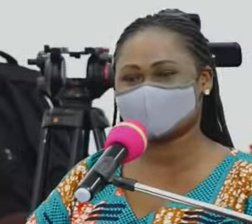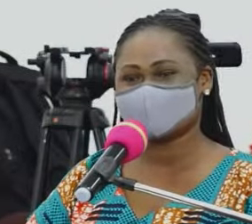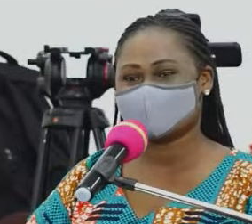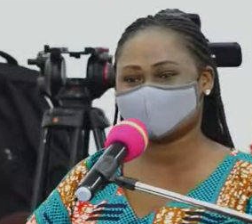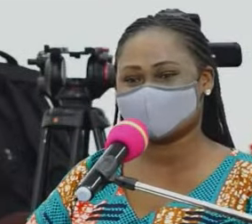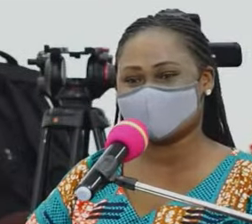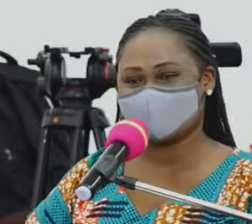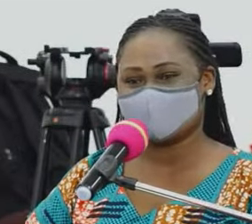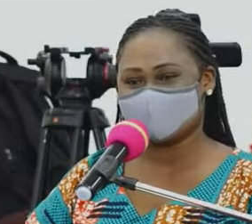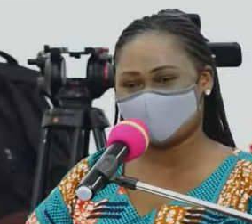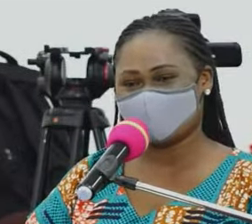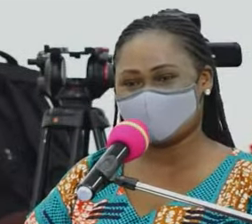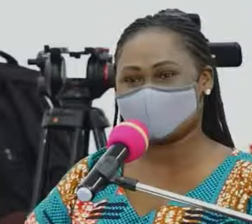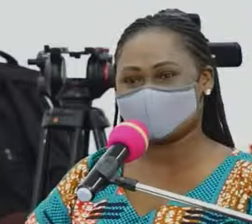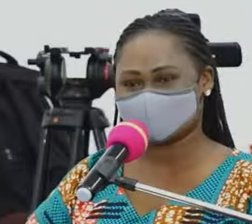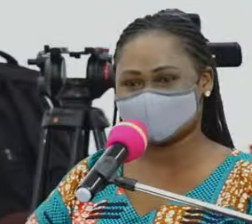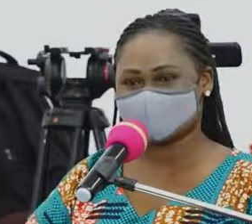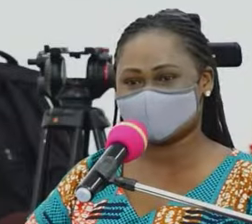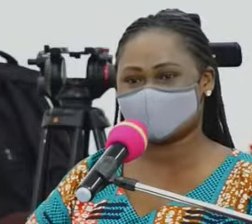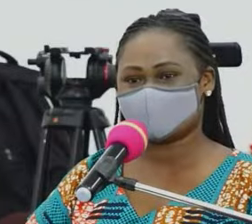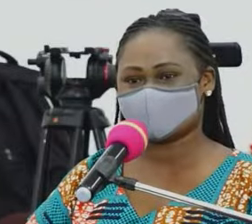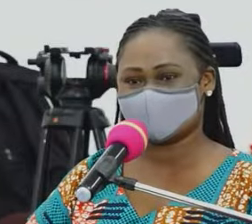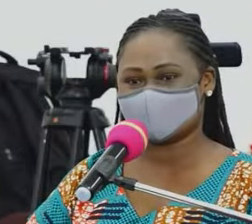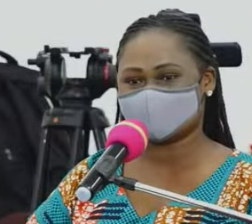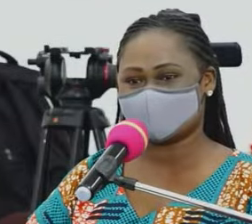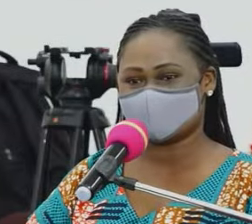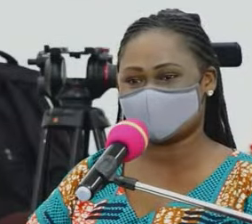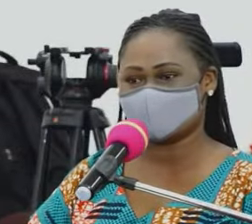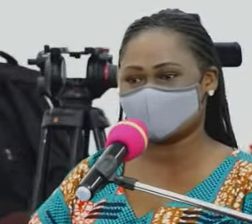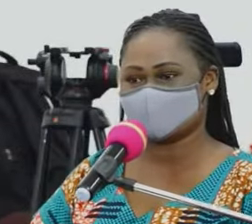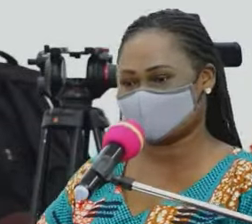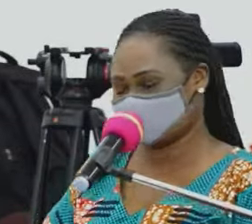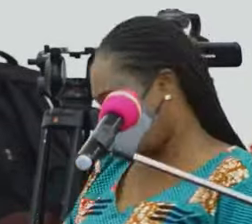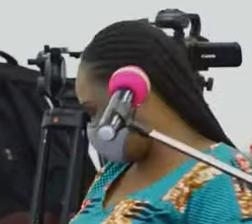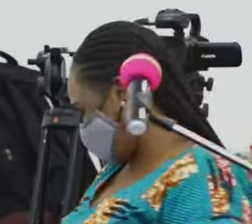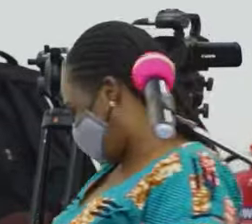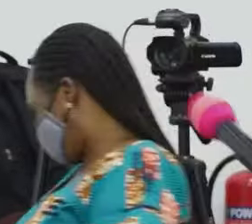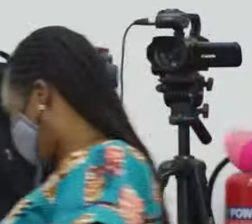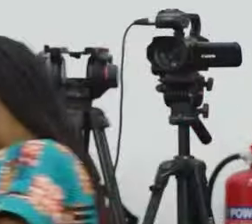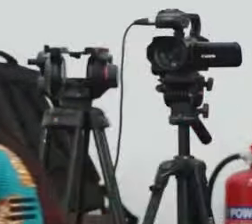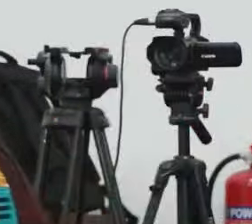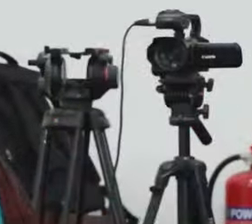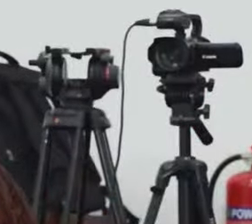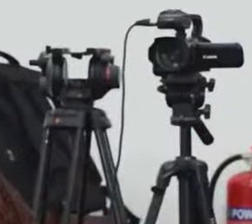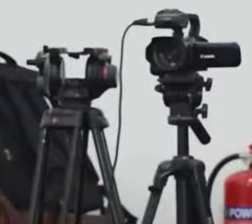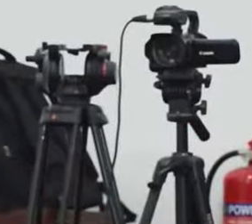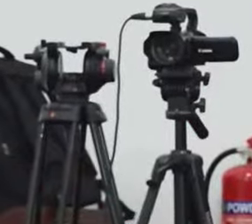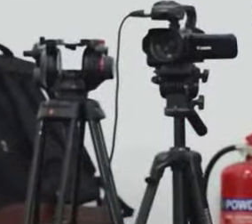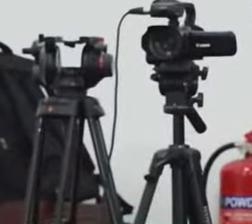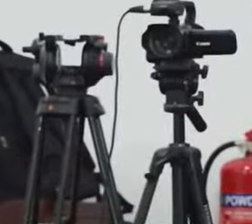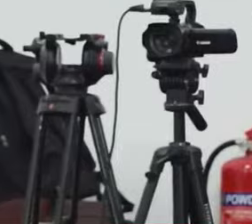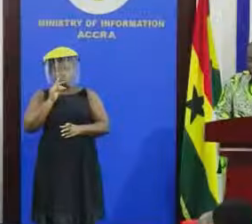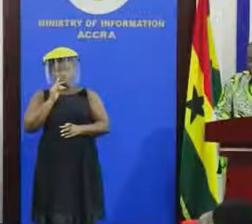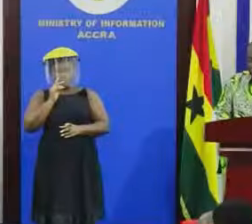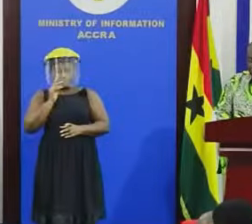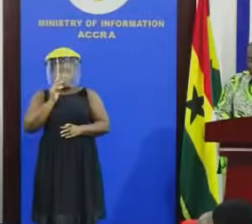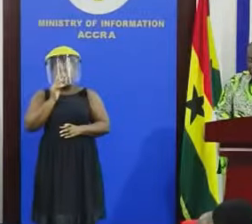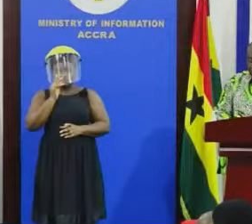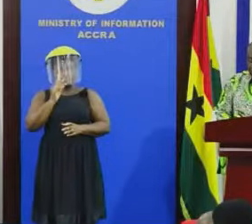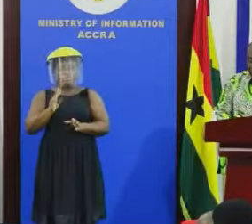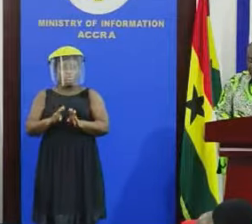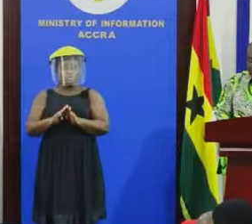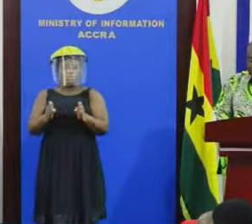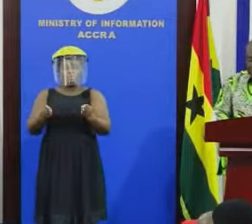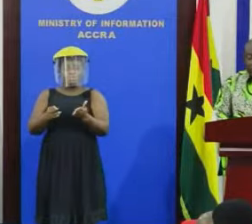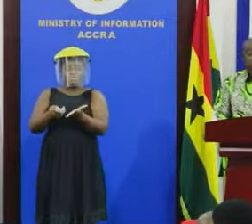country. Can you tell us if it has started in the prospects? Thank you. Thank you very much, Sarah. Open registration of